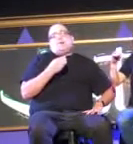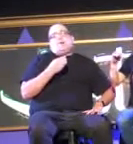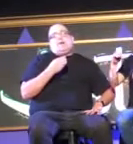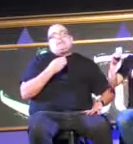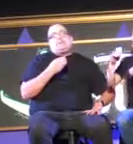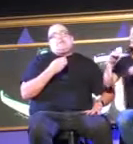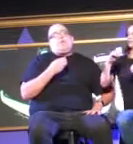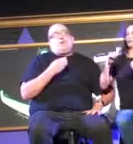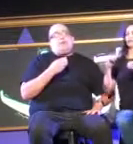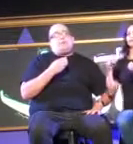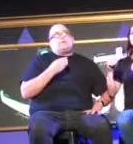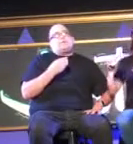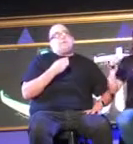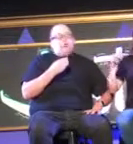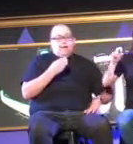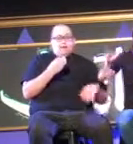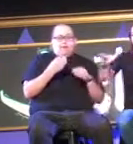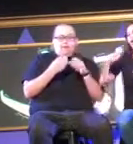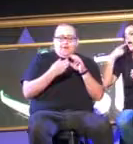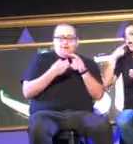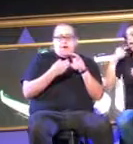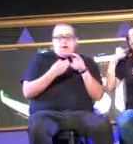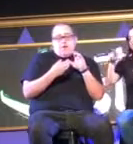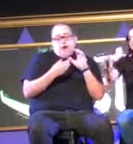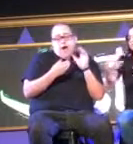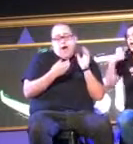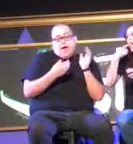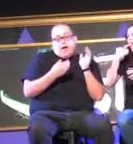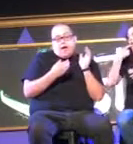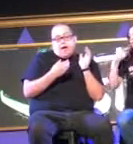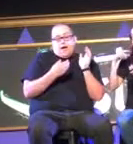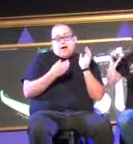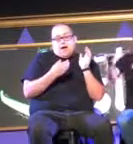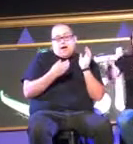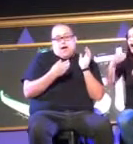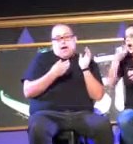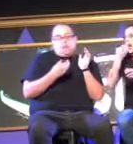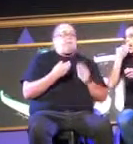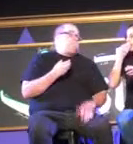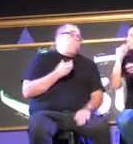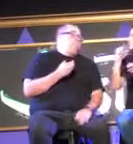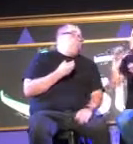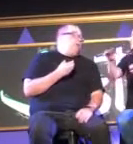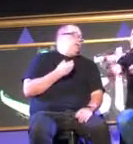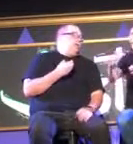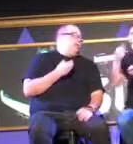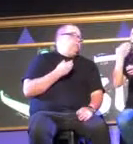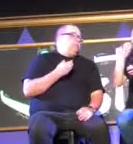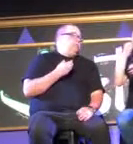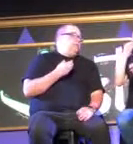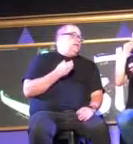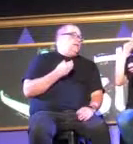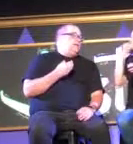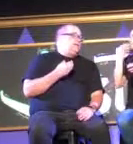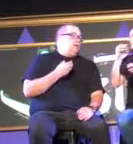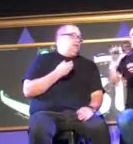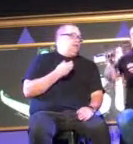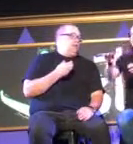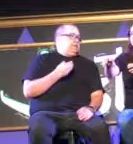Social media is so big; it's exploding. You know. So I do love my grandpa too, and he was such an inspiration to